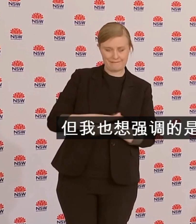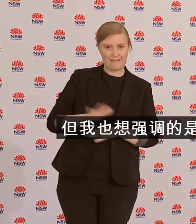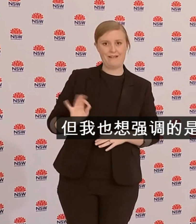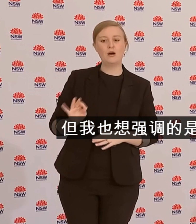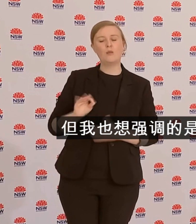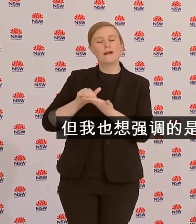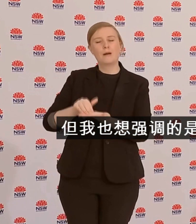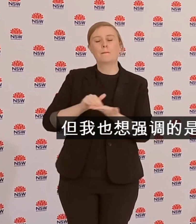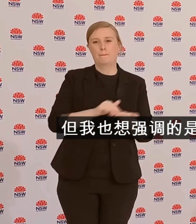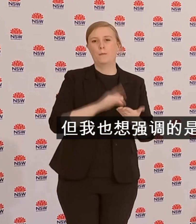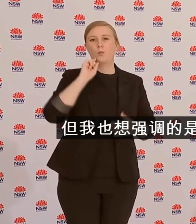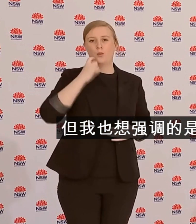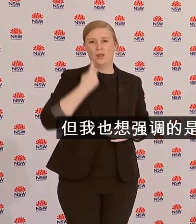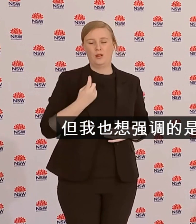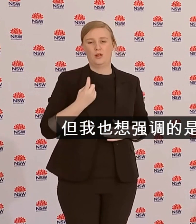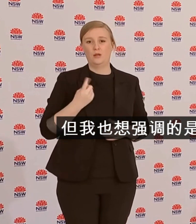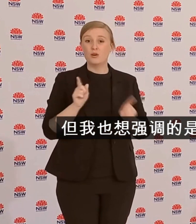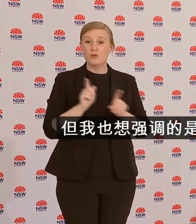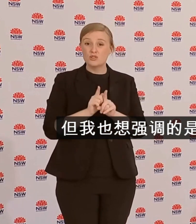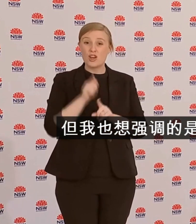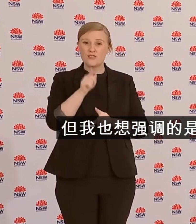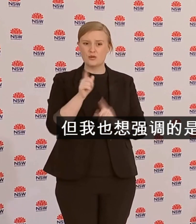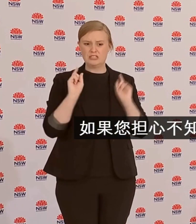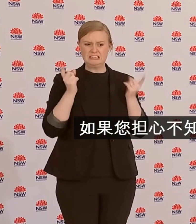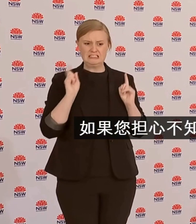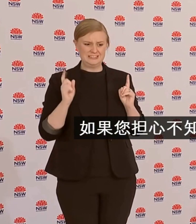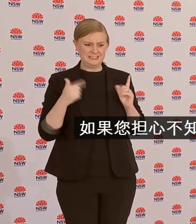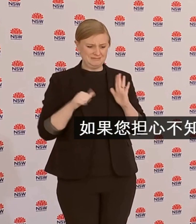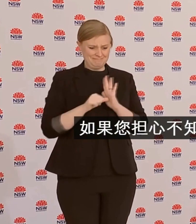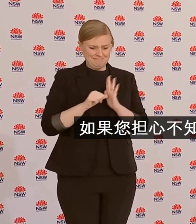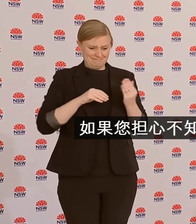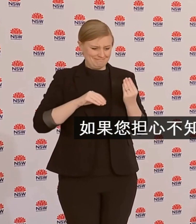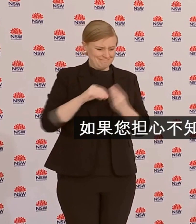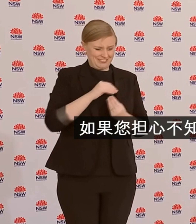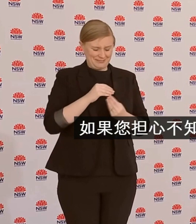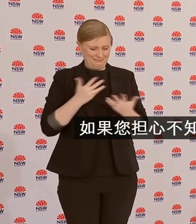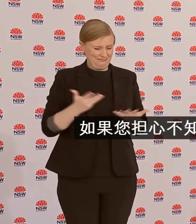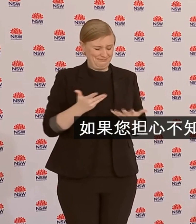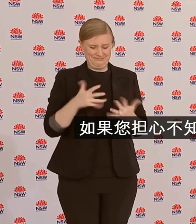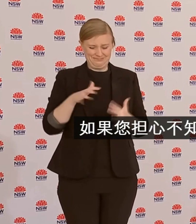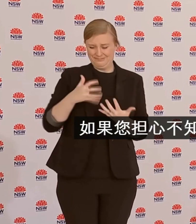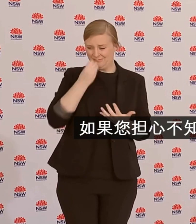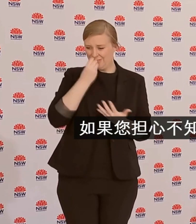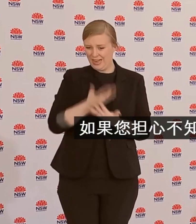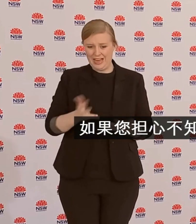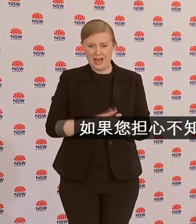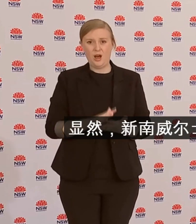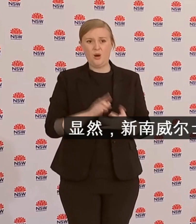want to stress that if you are concerned about your well-being, if you're concerned about not understanding where you can go to